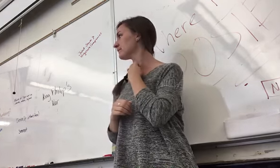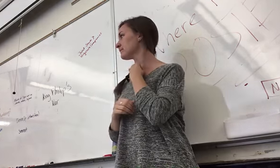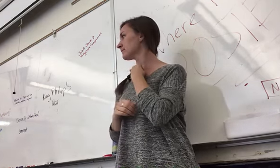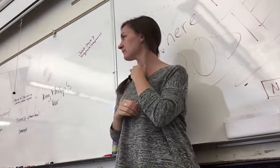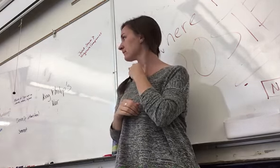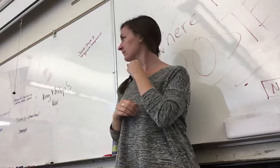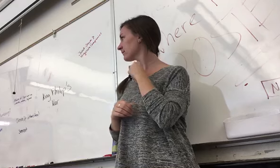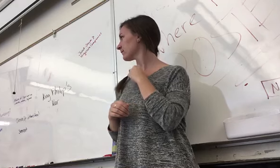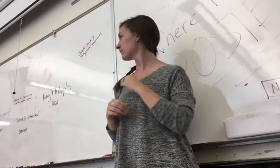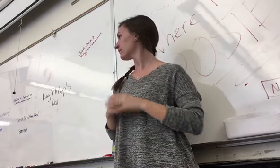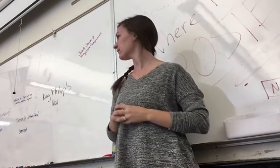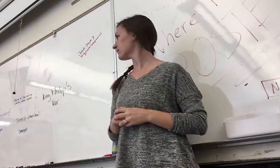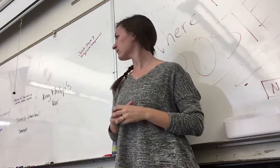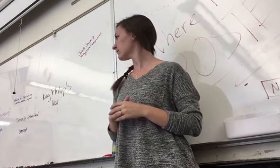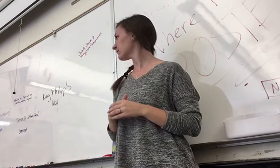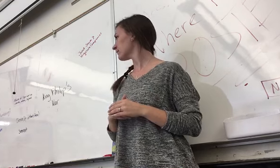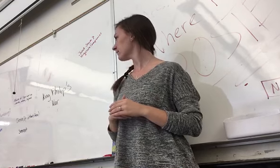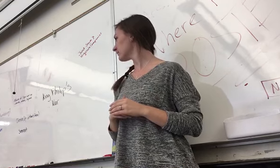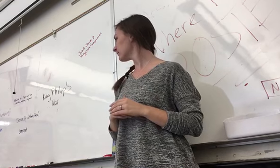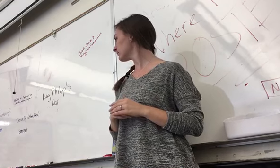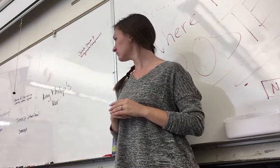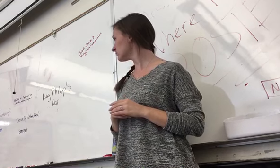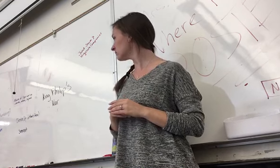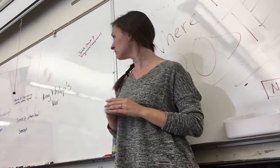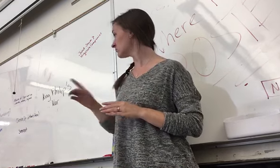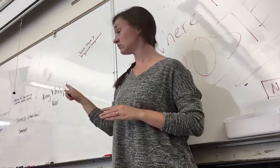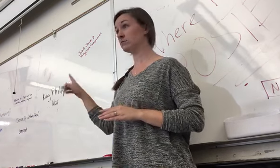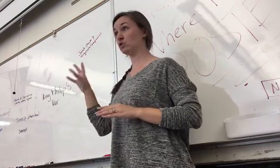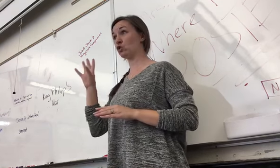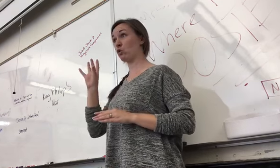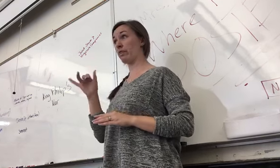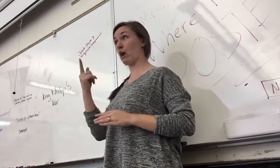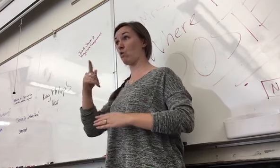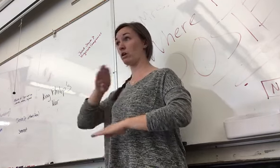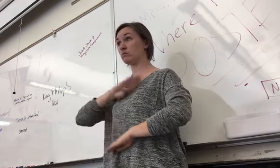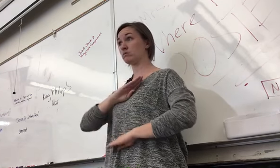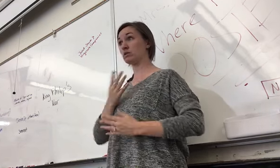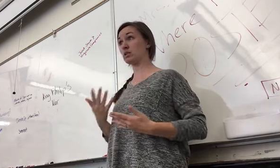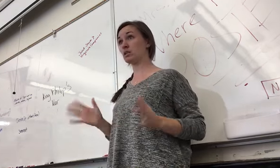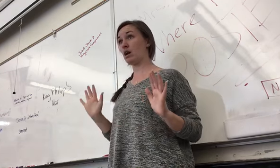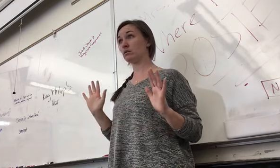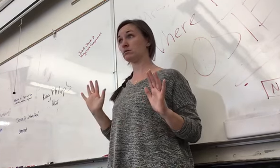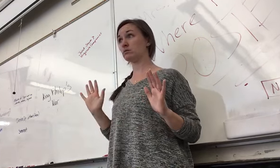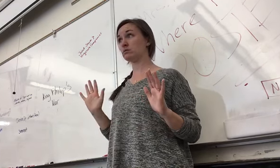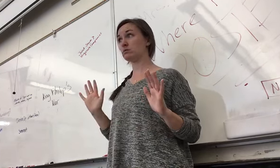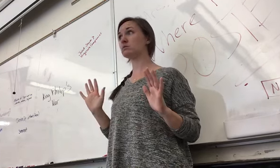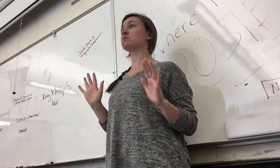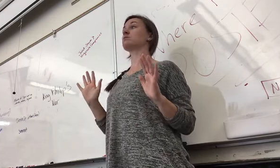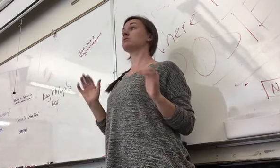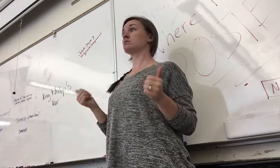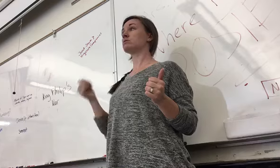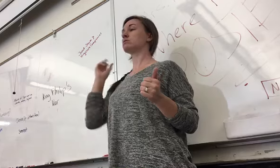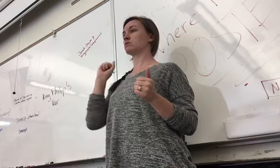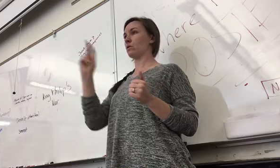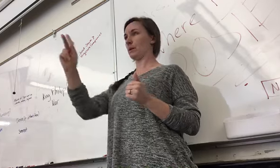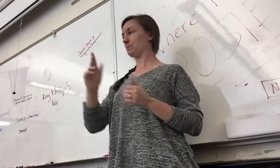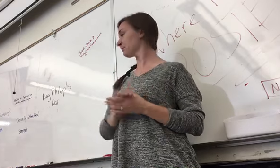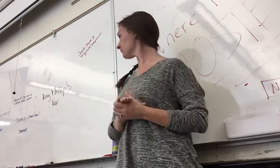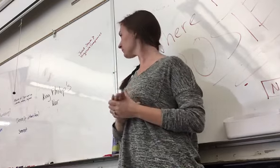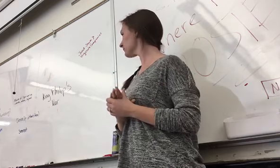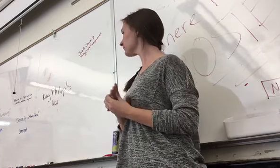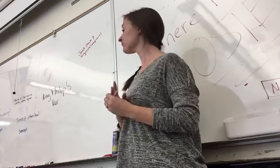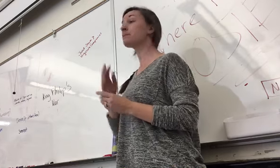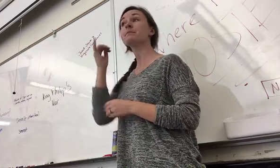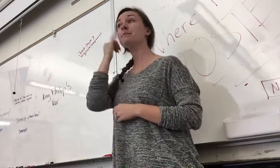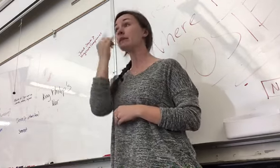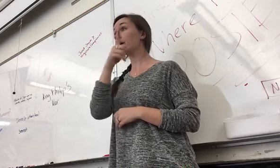Yes. Okay. So we're going to go ahead and say this one's done. Yes. Yes. Okay. And